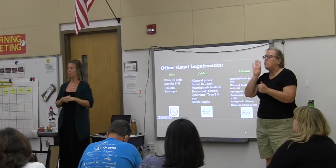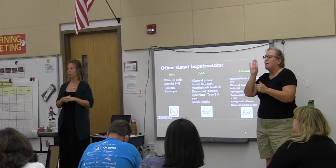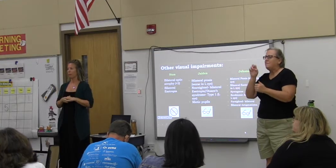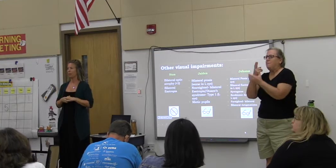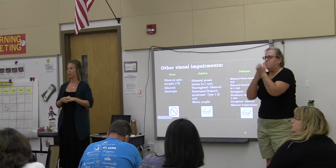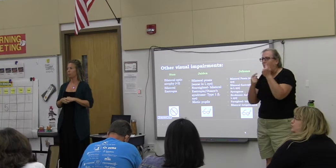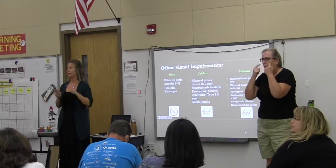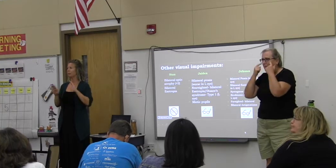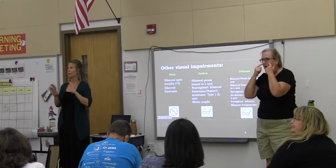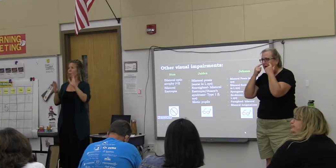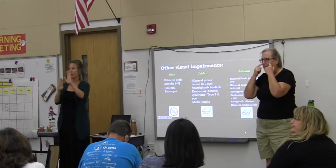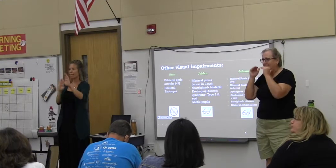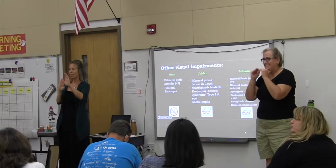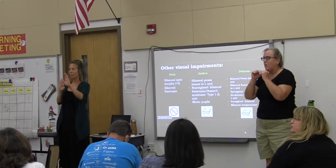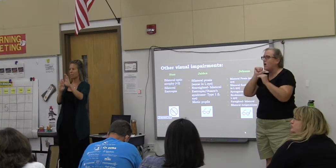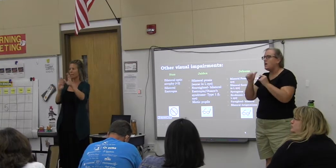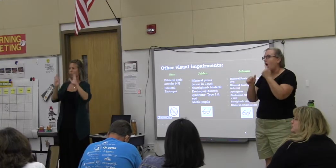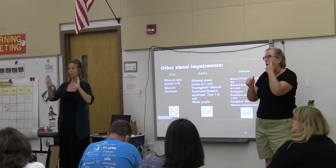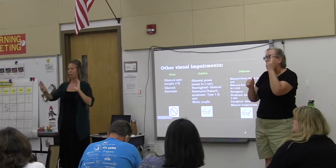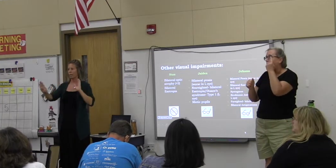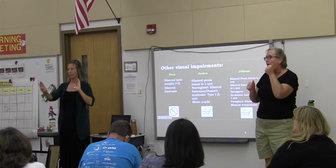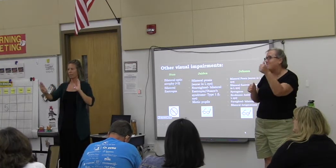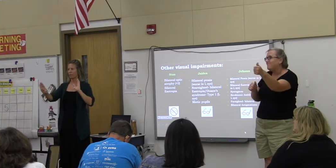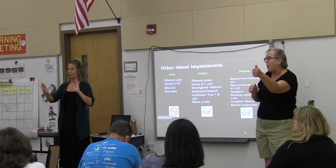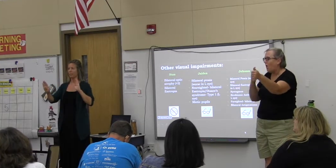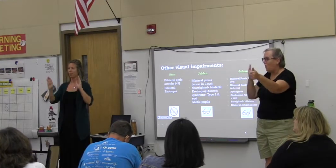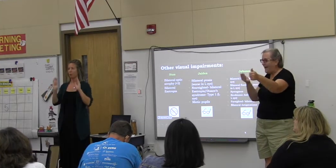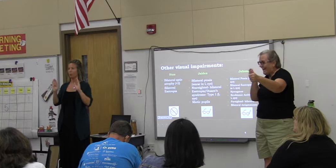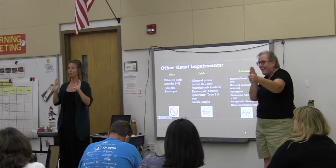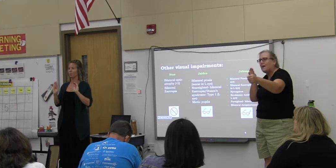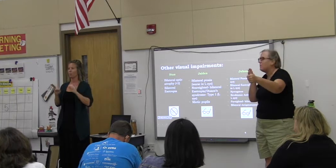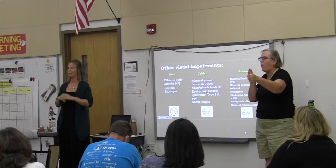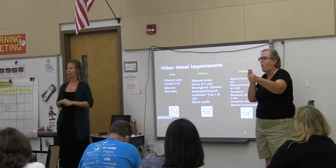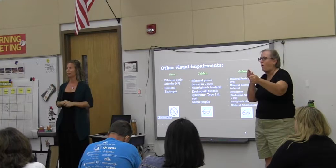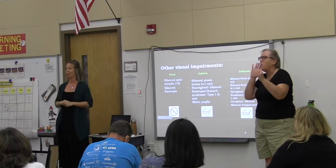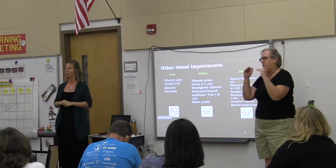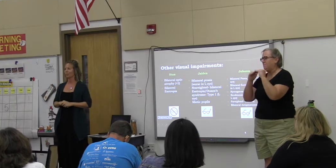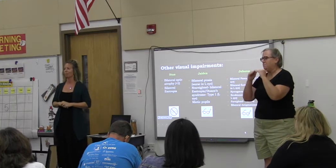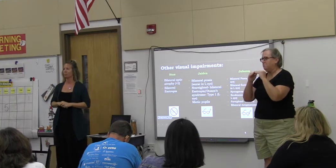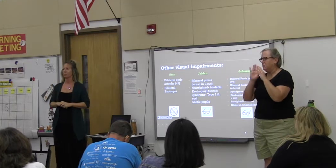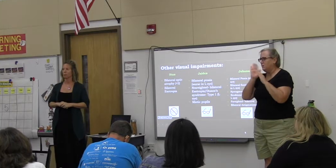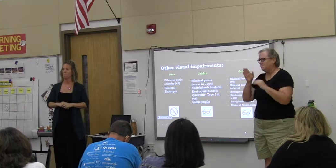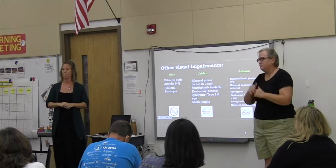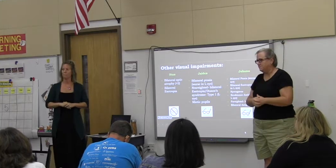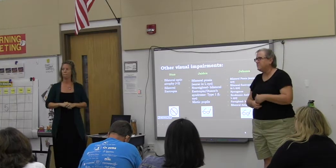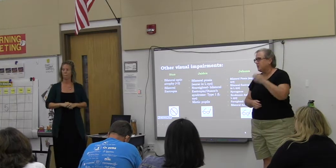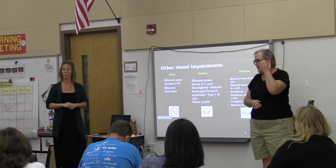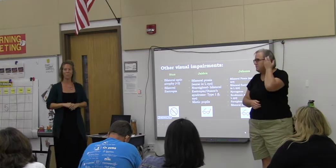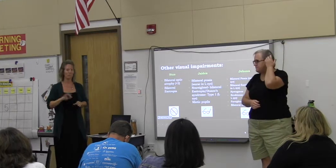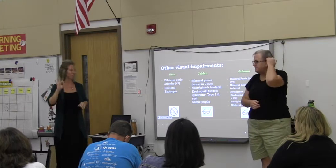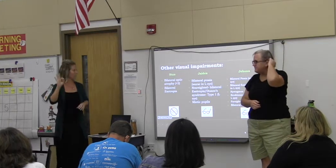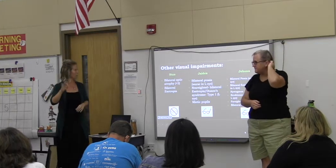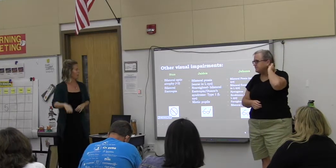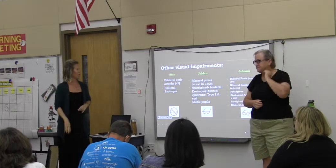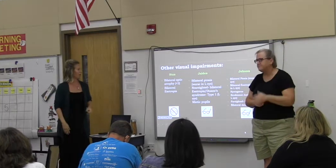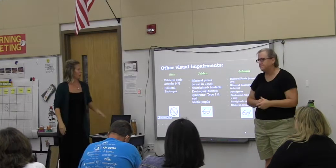eyes. They're equal. It's not one eye is farsighted and one eye is nearsighted. It's a bilateral.